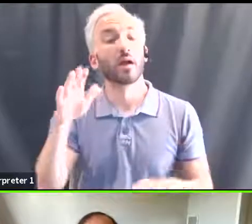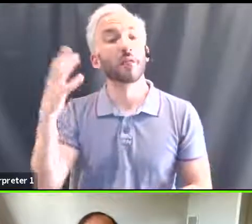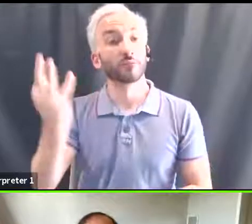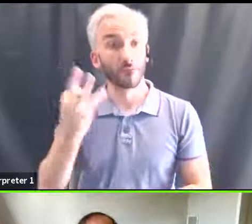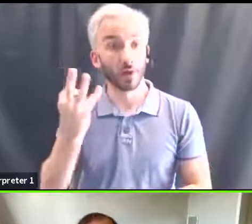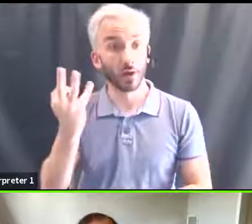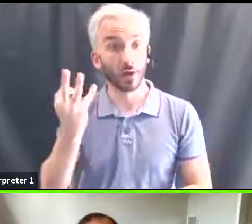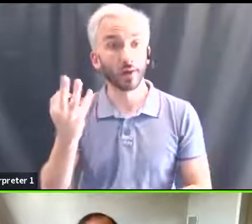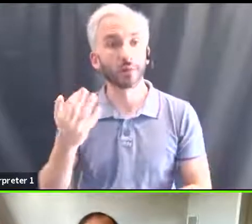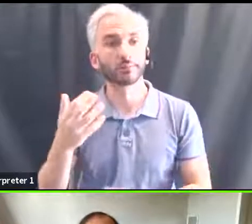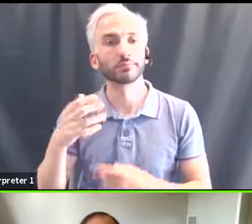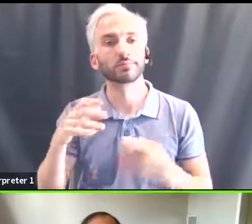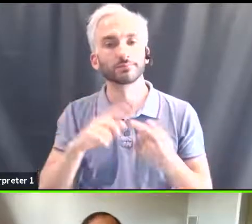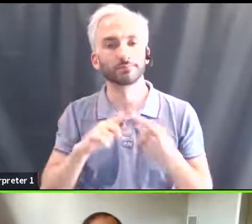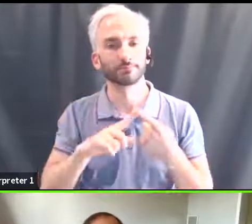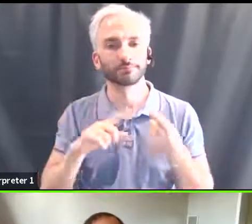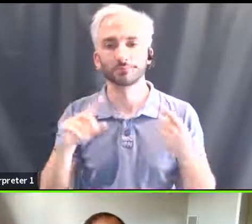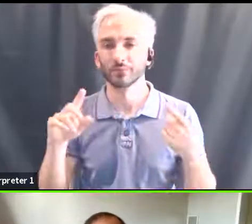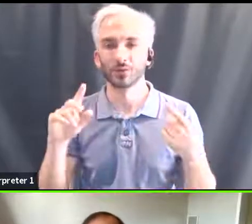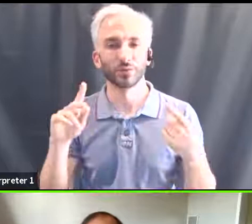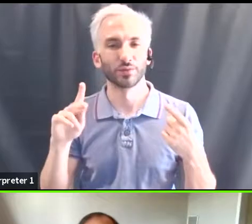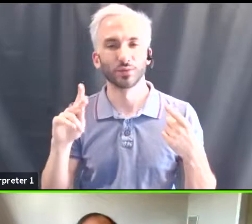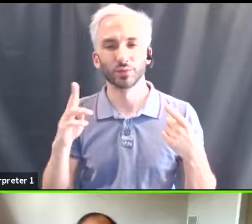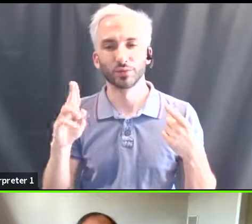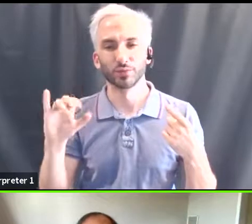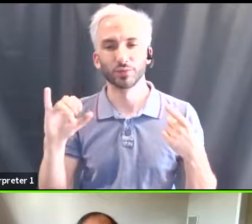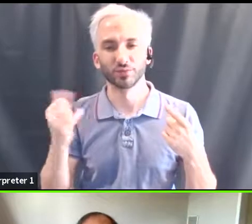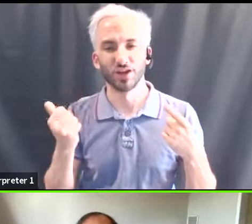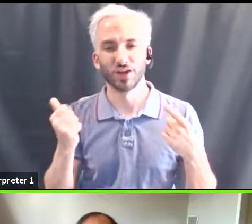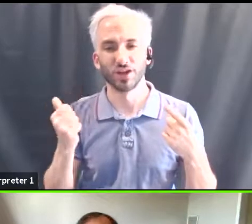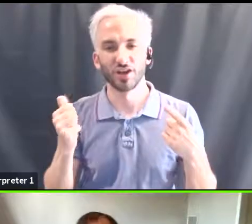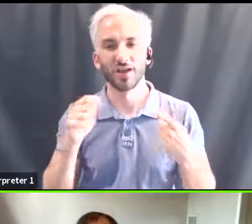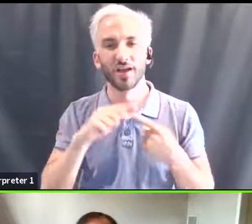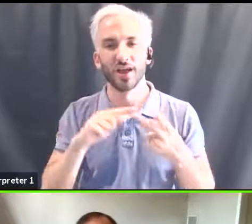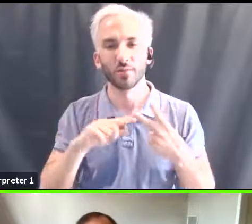have Kusha Dadoy and Mocha Dawkins.